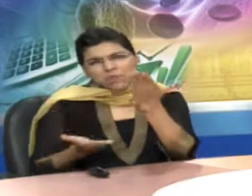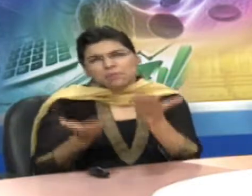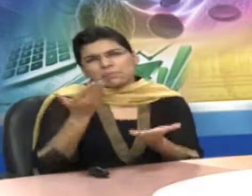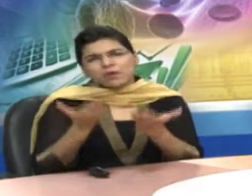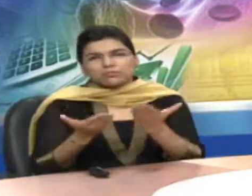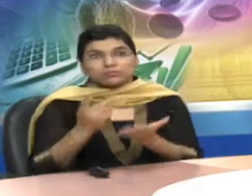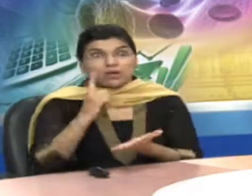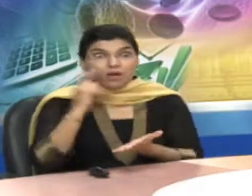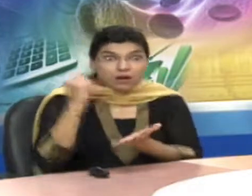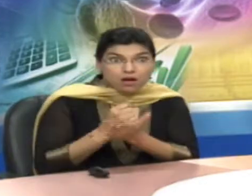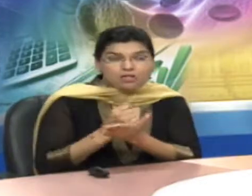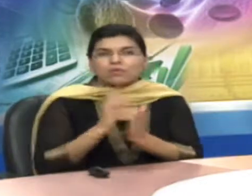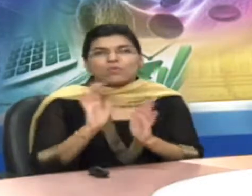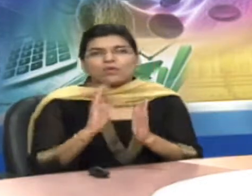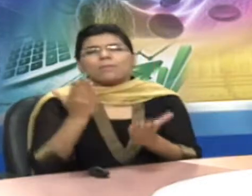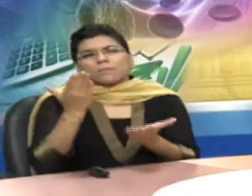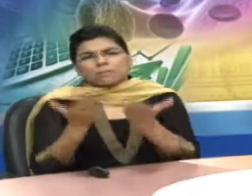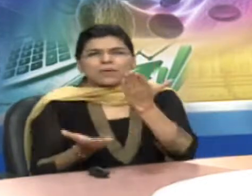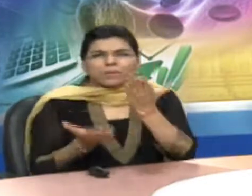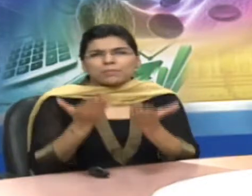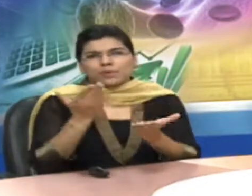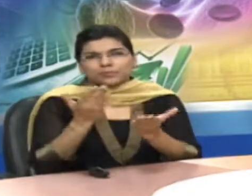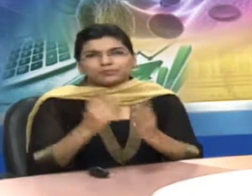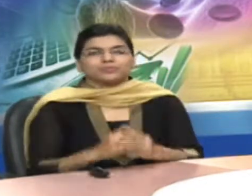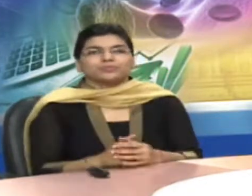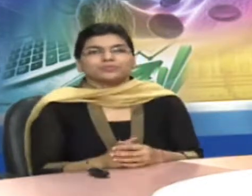16th word is perhaps.